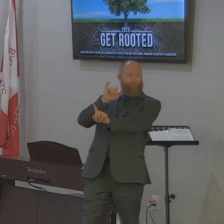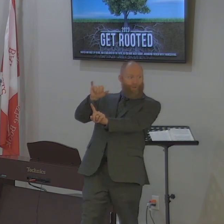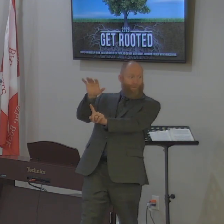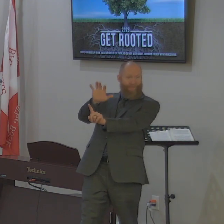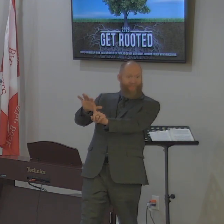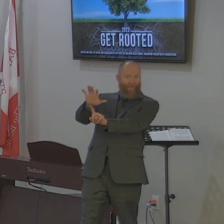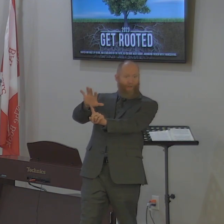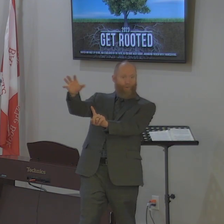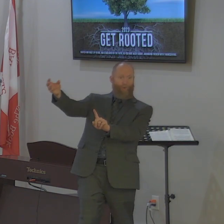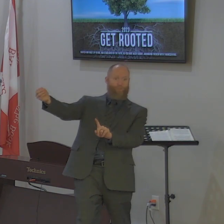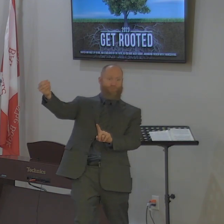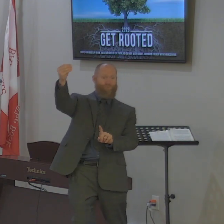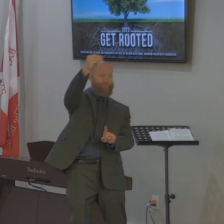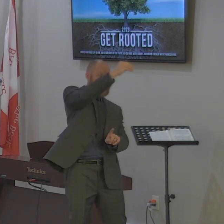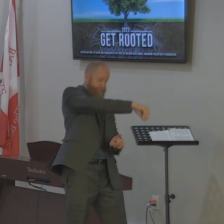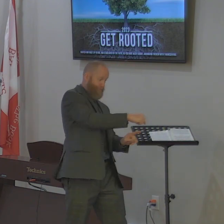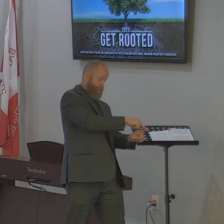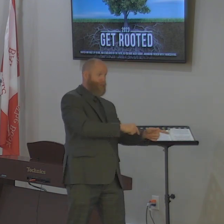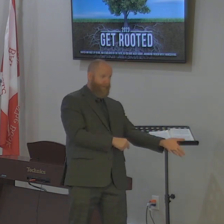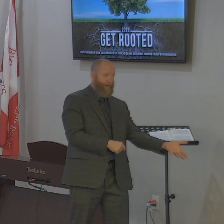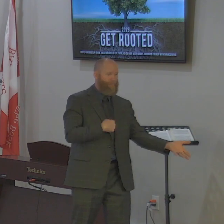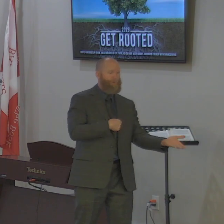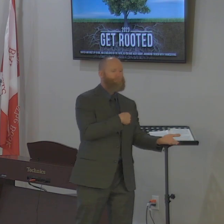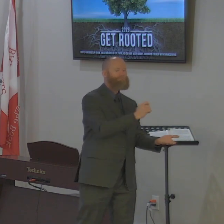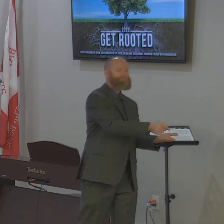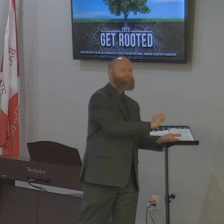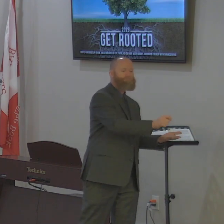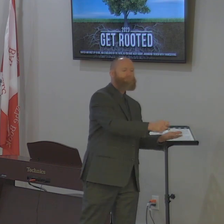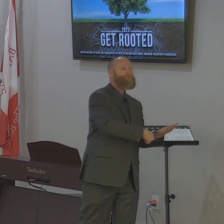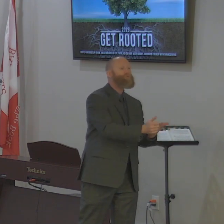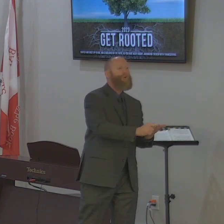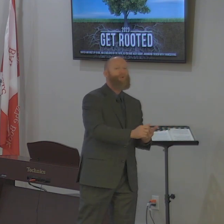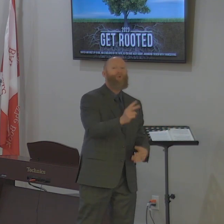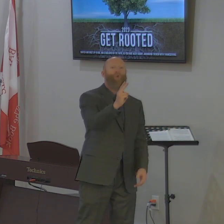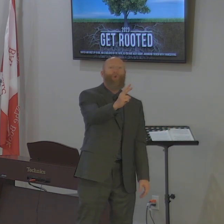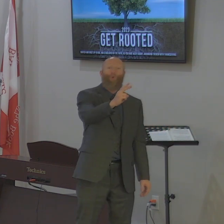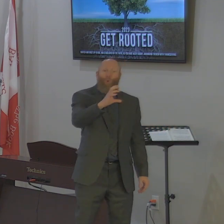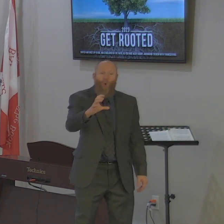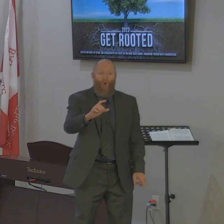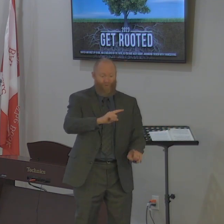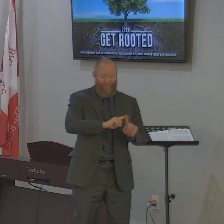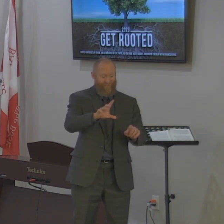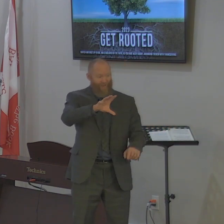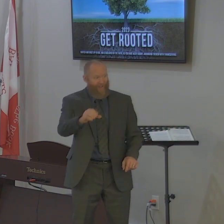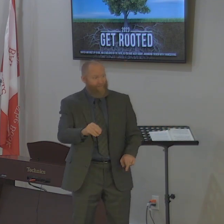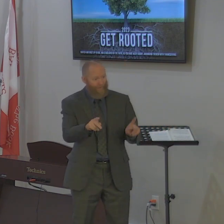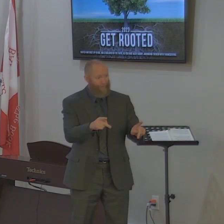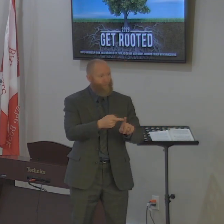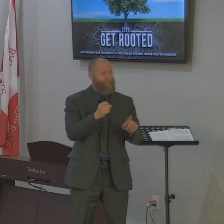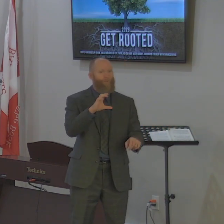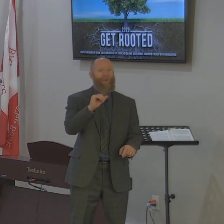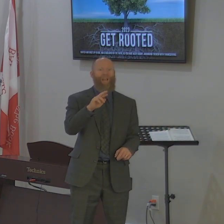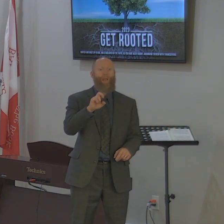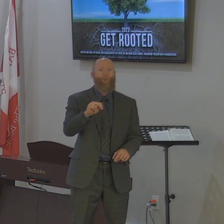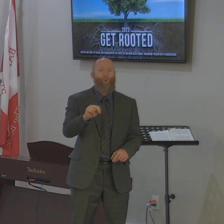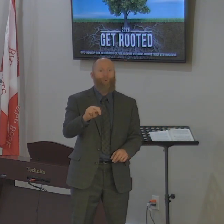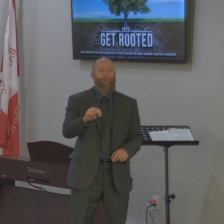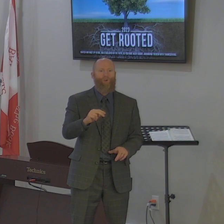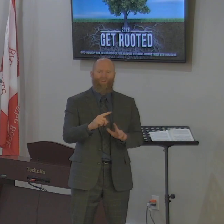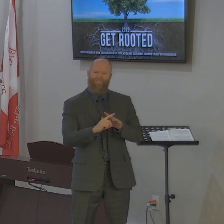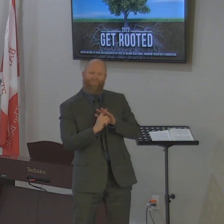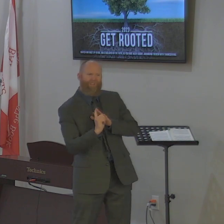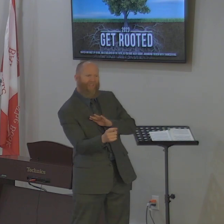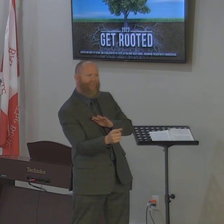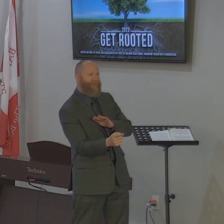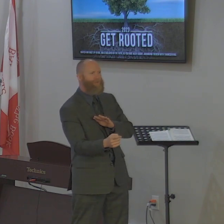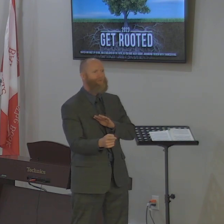thoroughfare for lots of ships. And a group of 200 Cameroonians got off one of the boats, and we were trying to give them tracts. And they said, no,